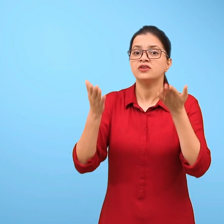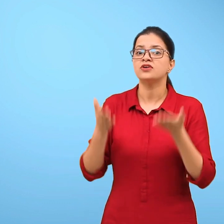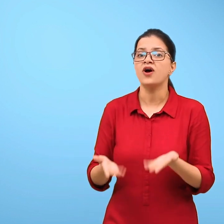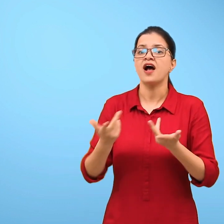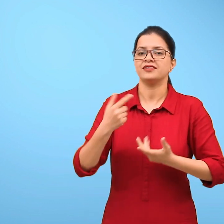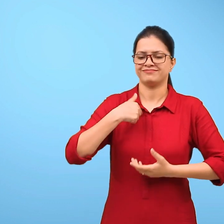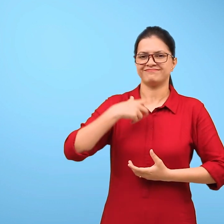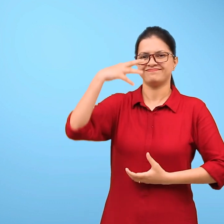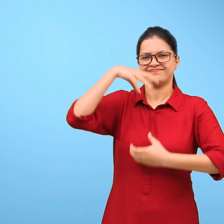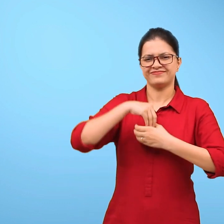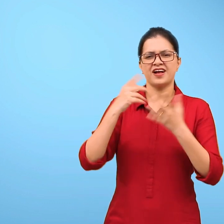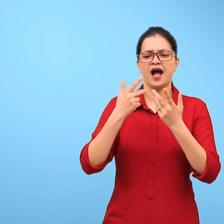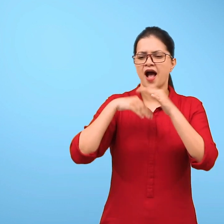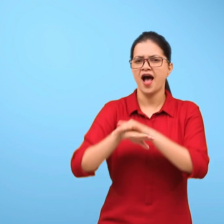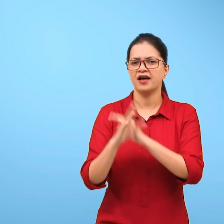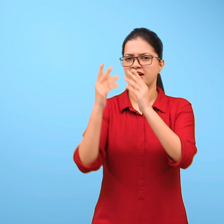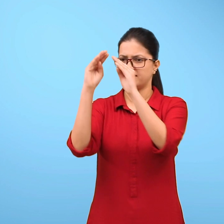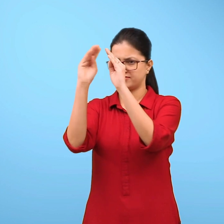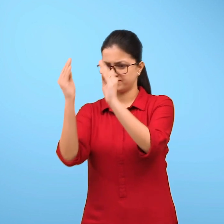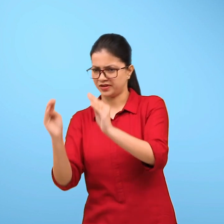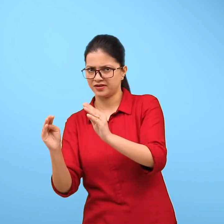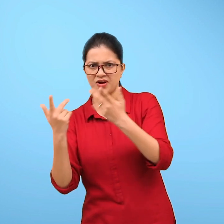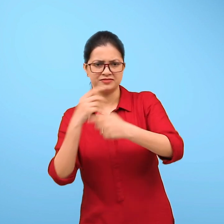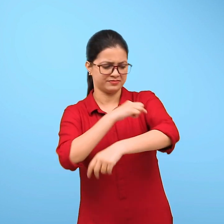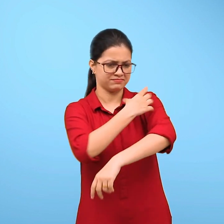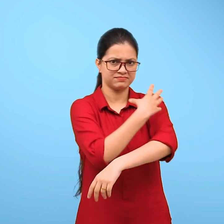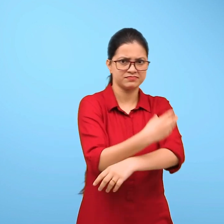What gives the different parts of the body their different shapes?